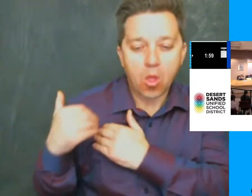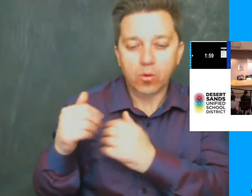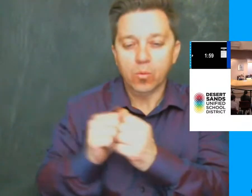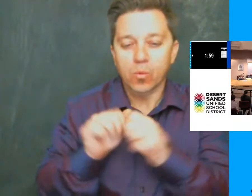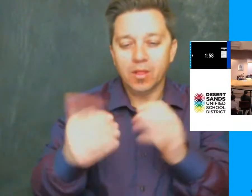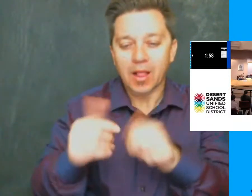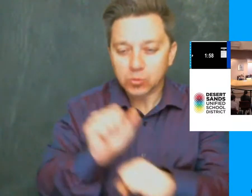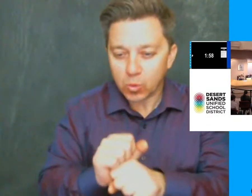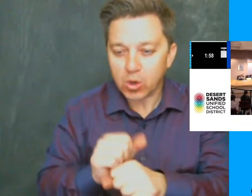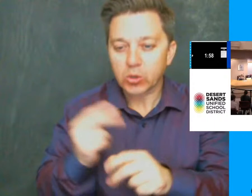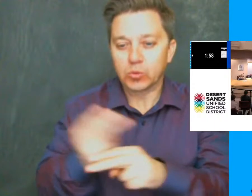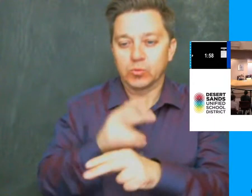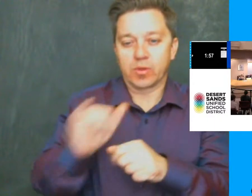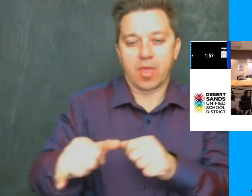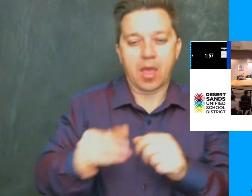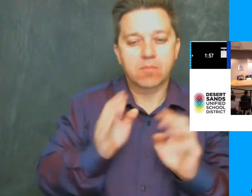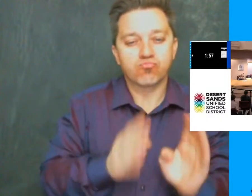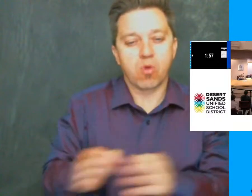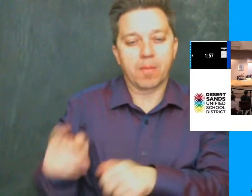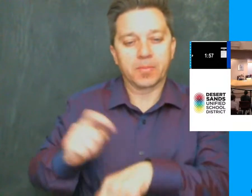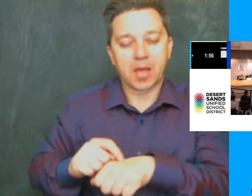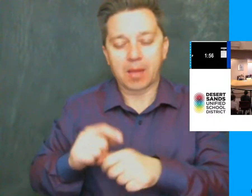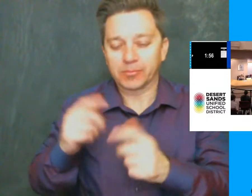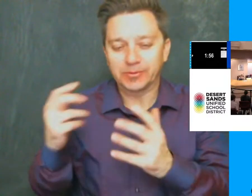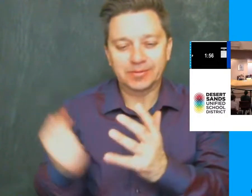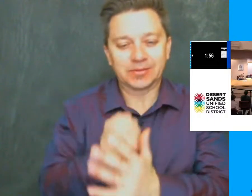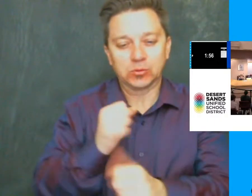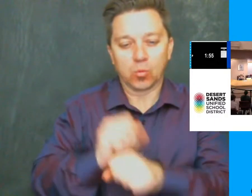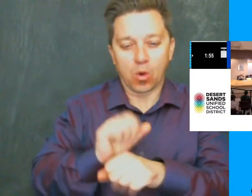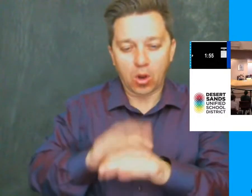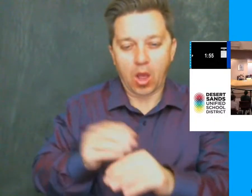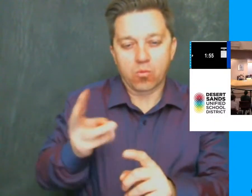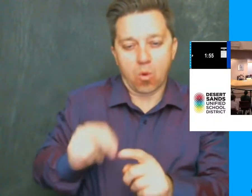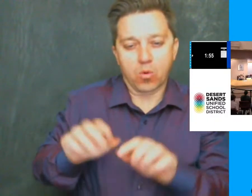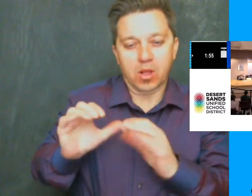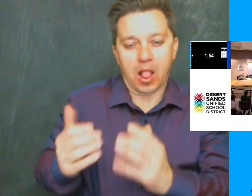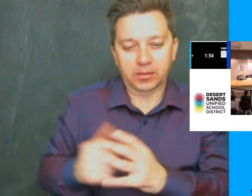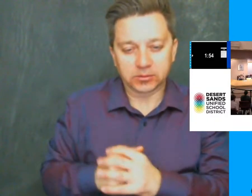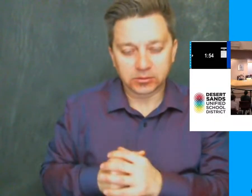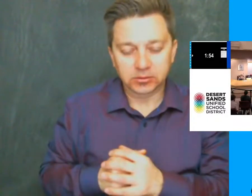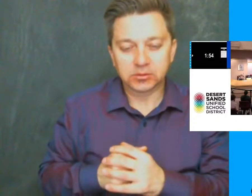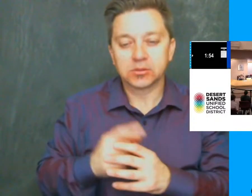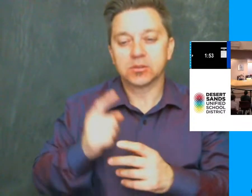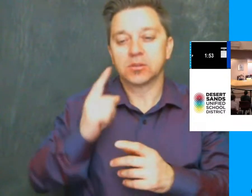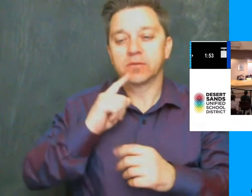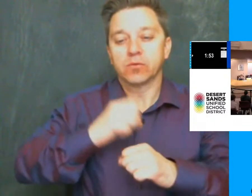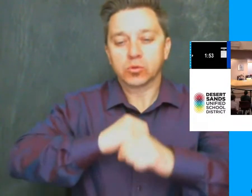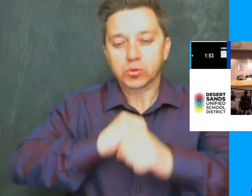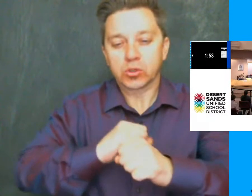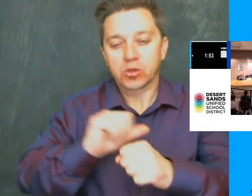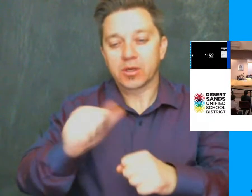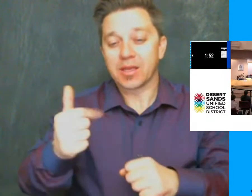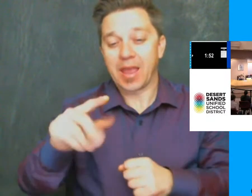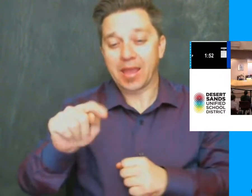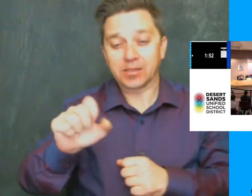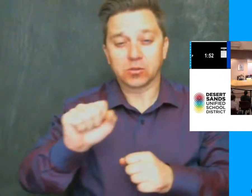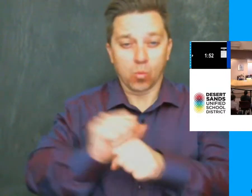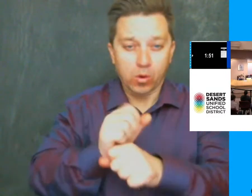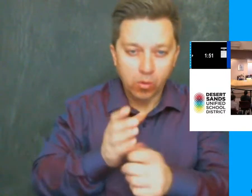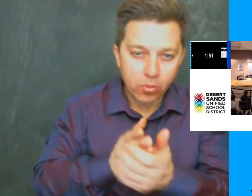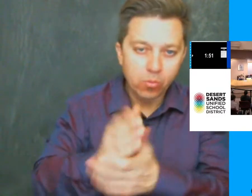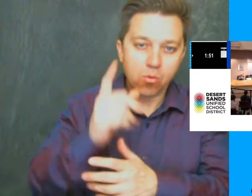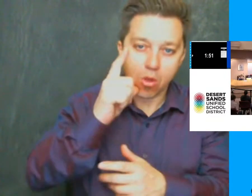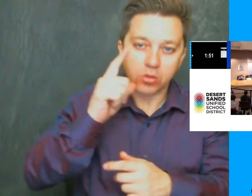and using that prep time to go ahead and just work on their classroom. I have our security agents working through their lunches to cover alarm